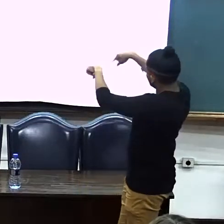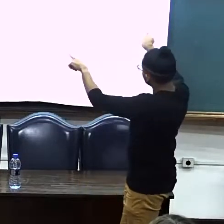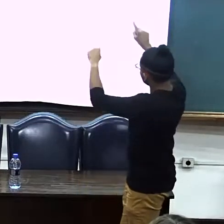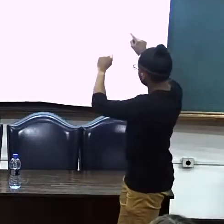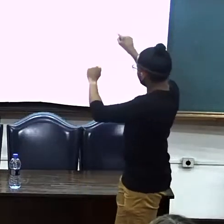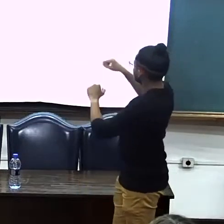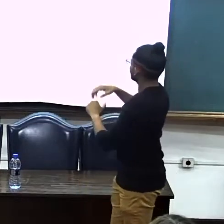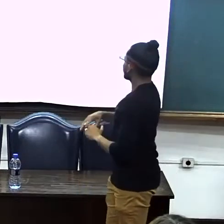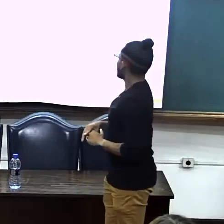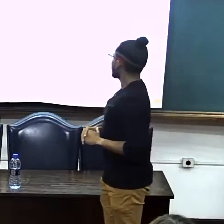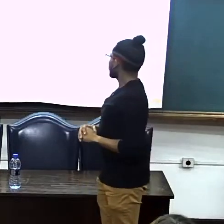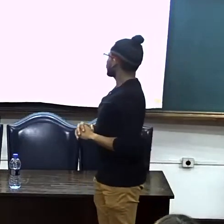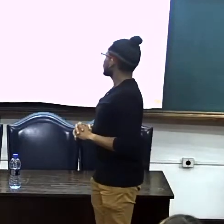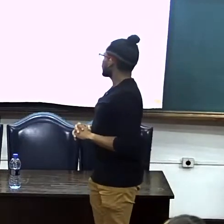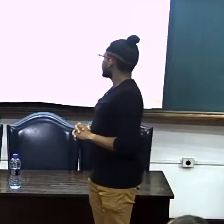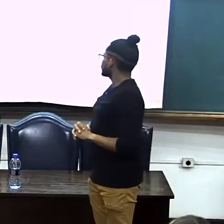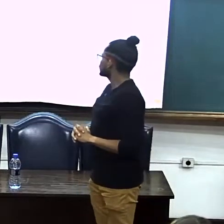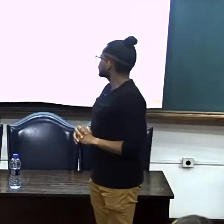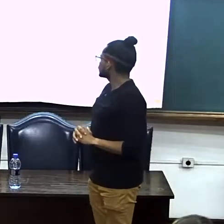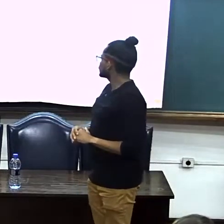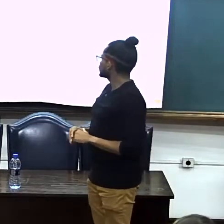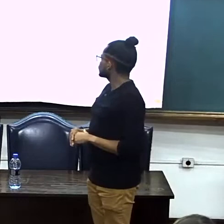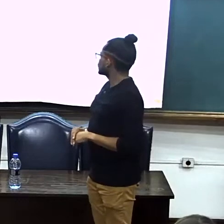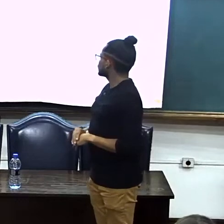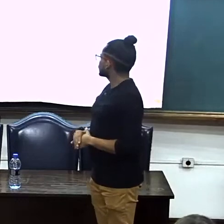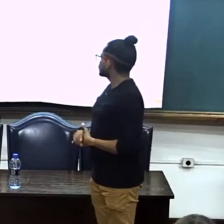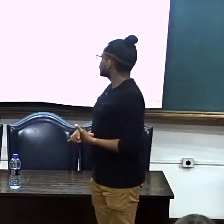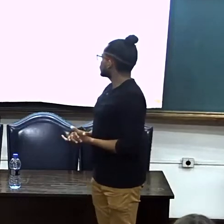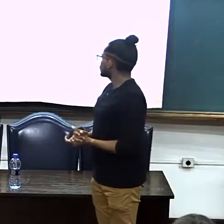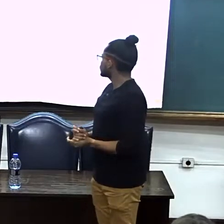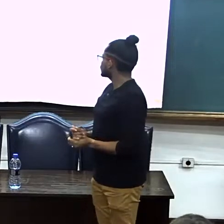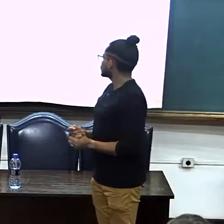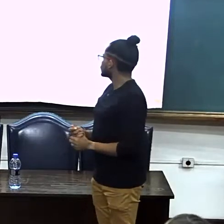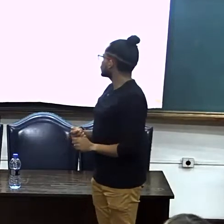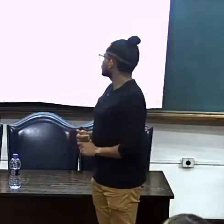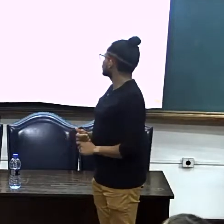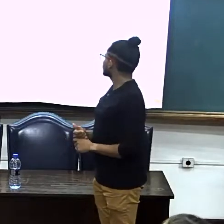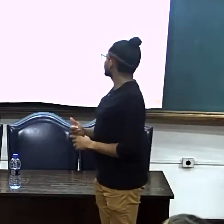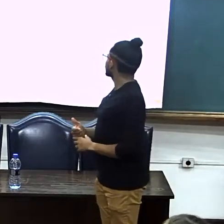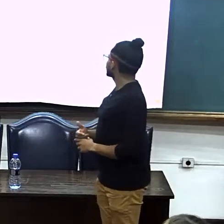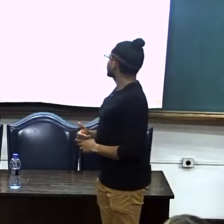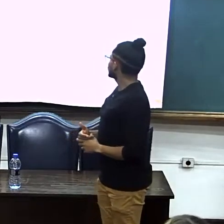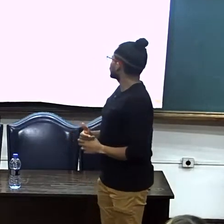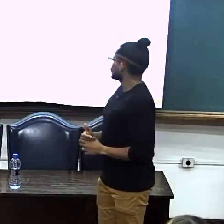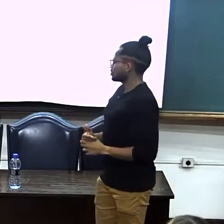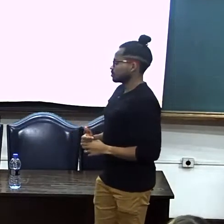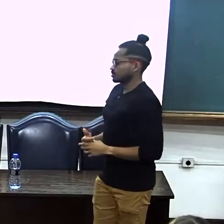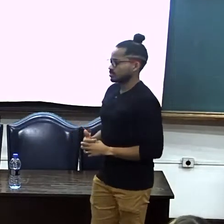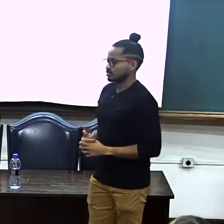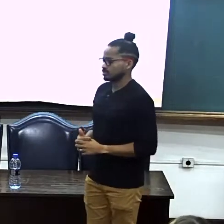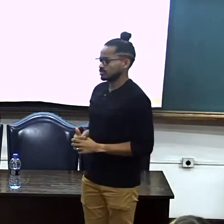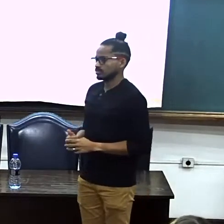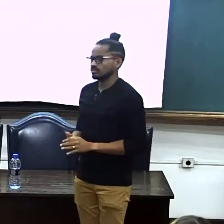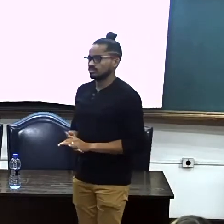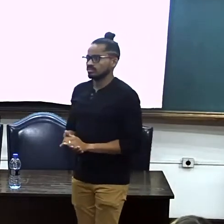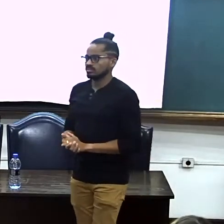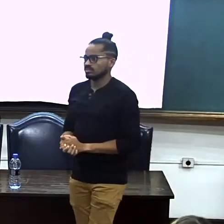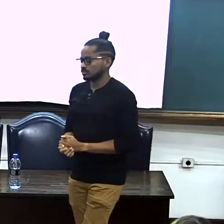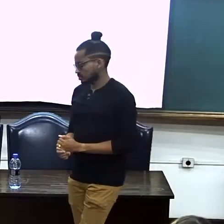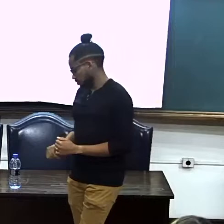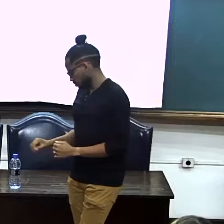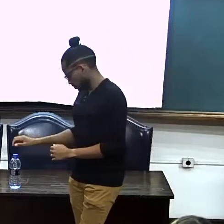Nessa parte mais superior, eu vou chamar, né, do modelo, o Fujimura inclui